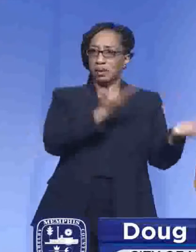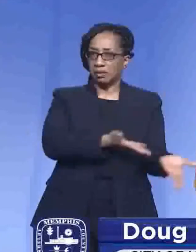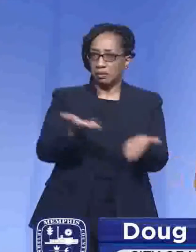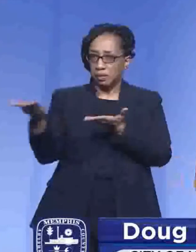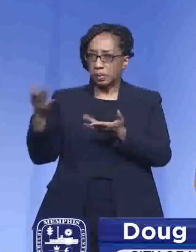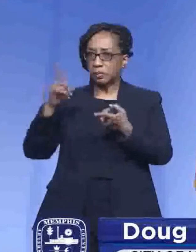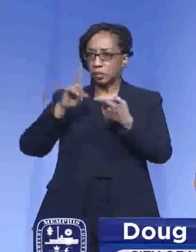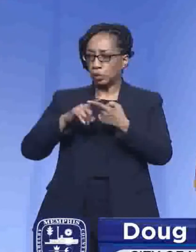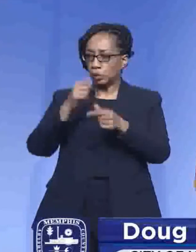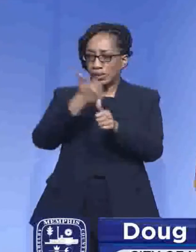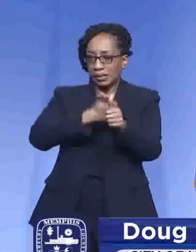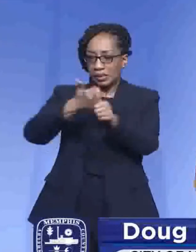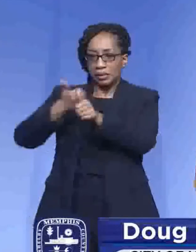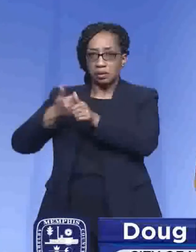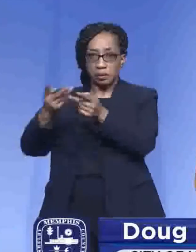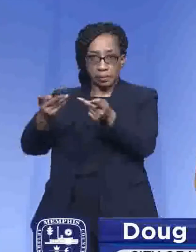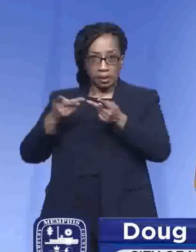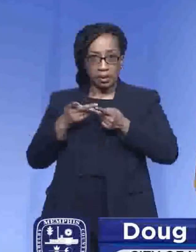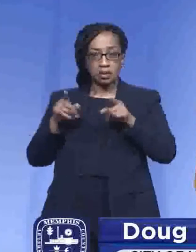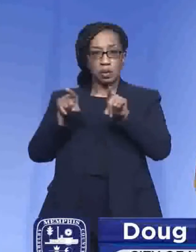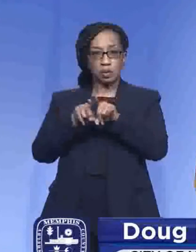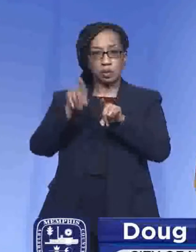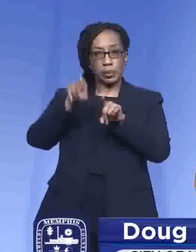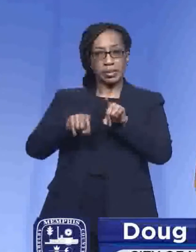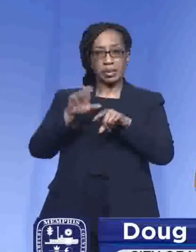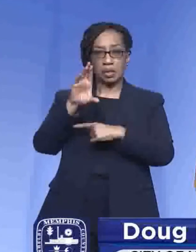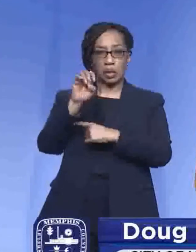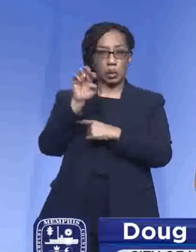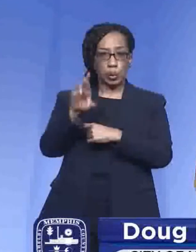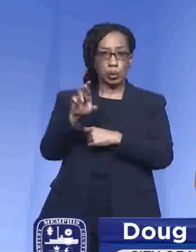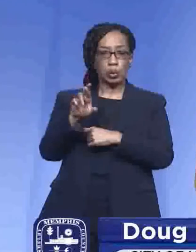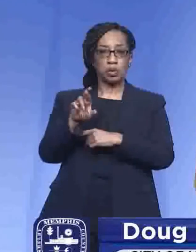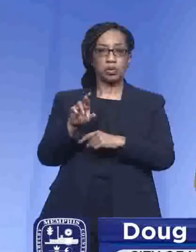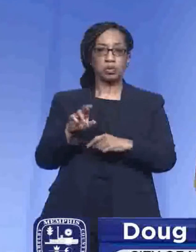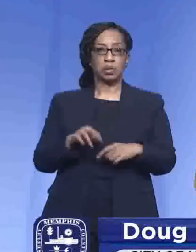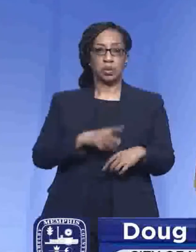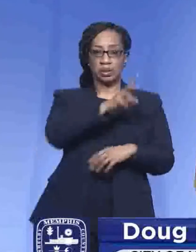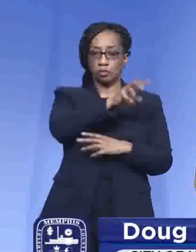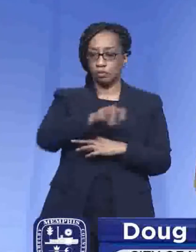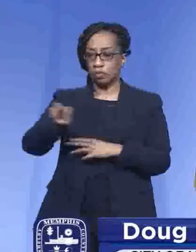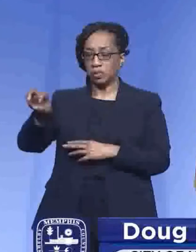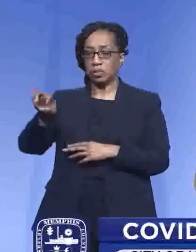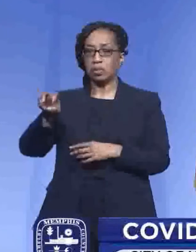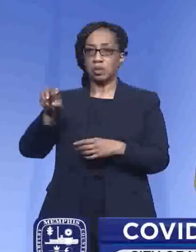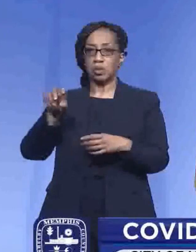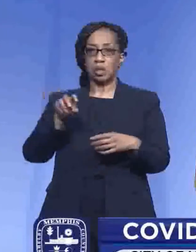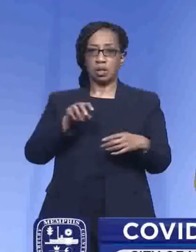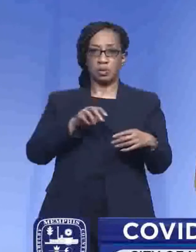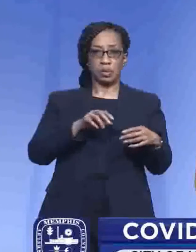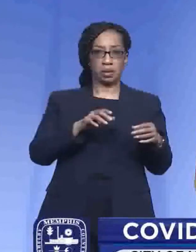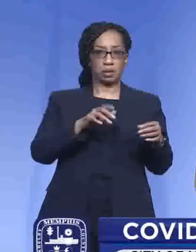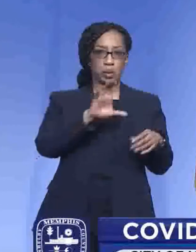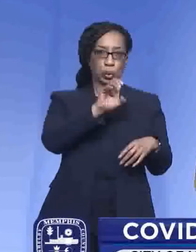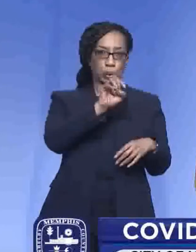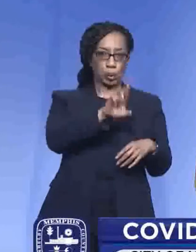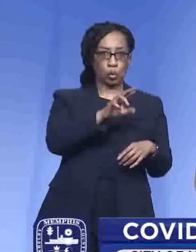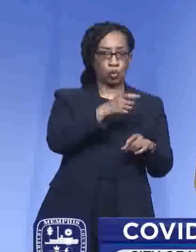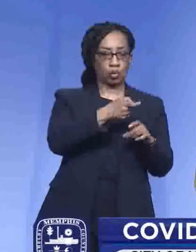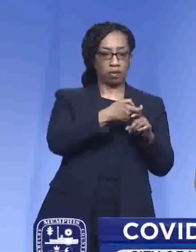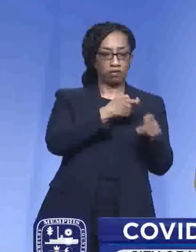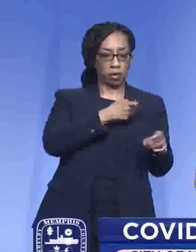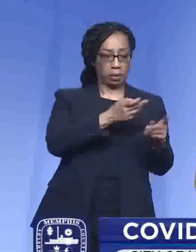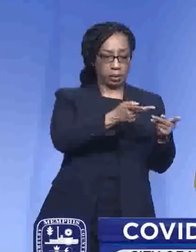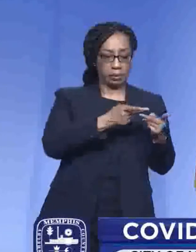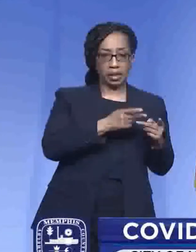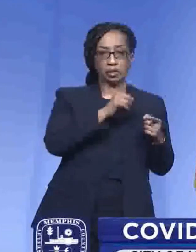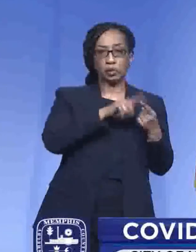AccuColds on the sites that they could maintain if we needed to transfer from the vehicle to the AccuCold on the site. And so the